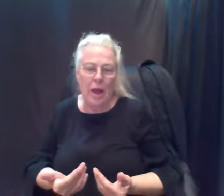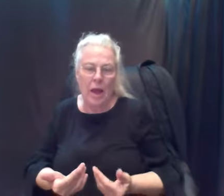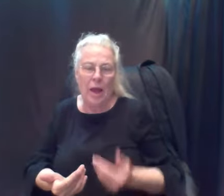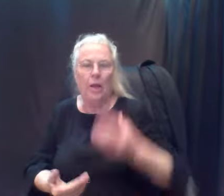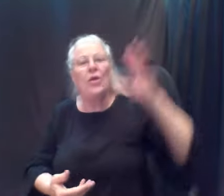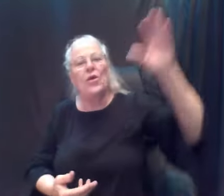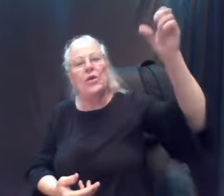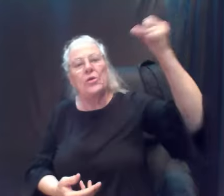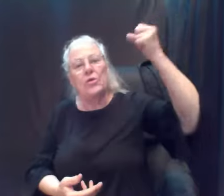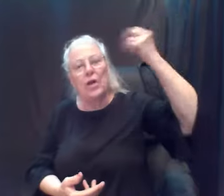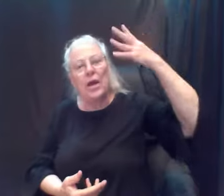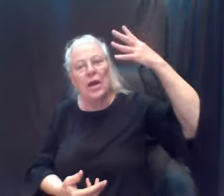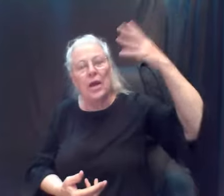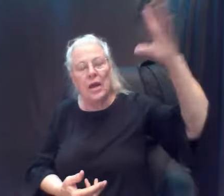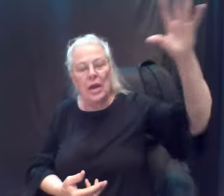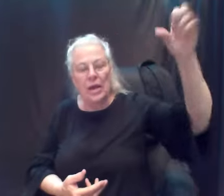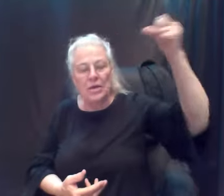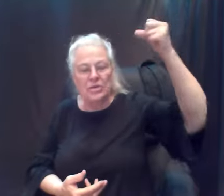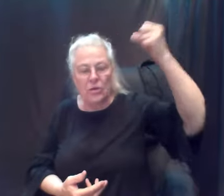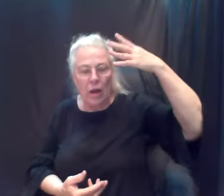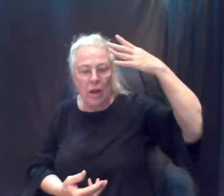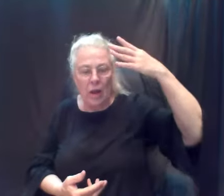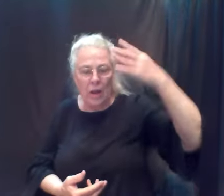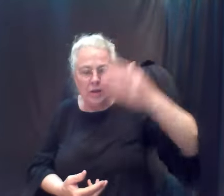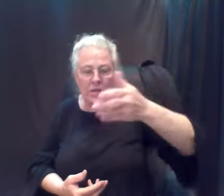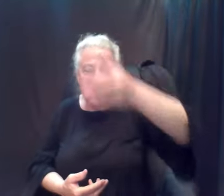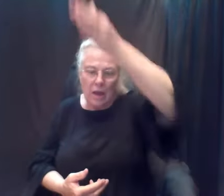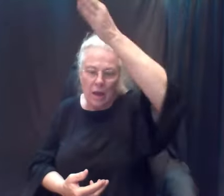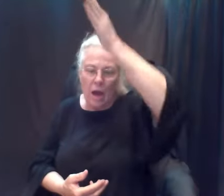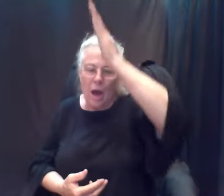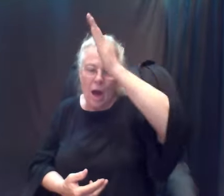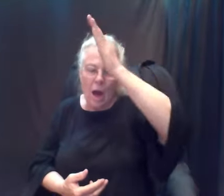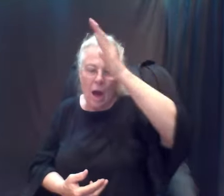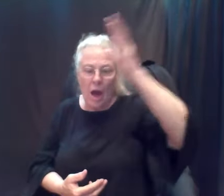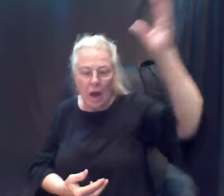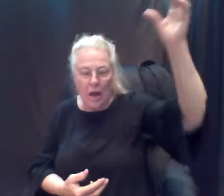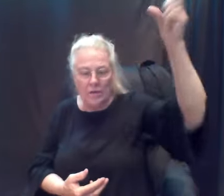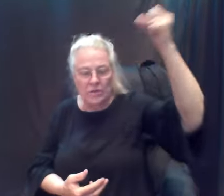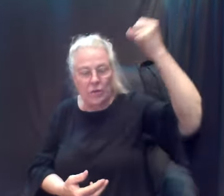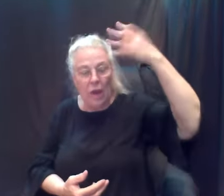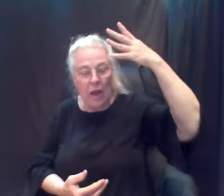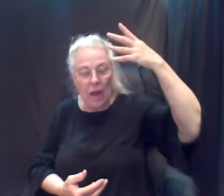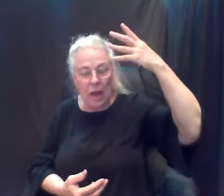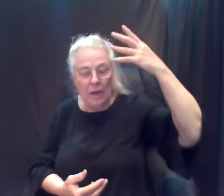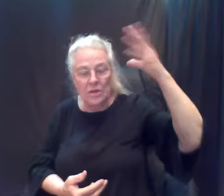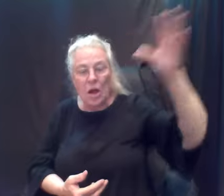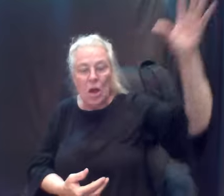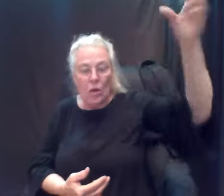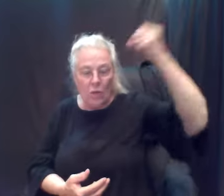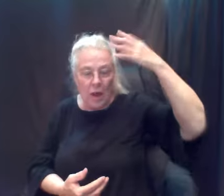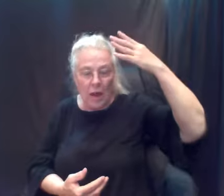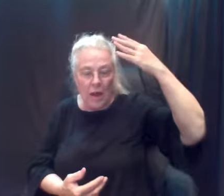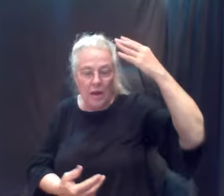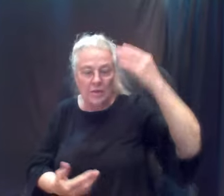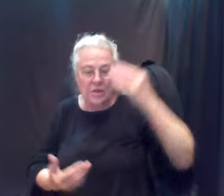today. Grace, grace, God's grace, grace that